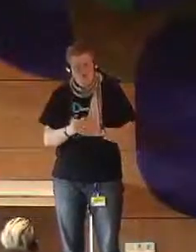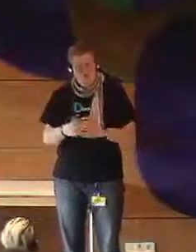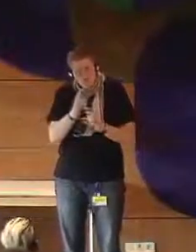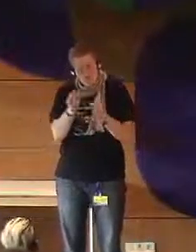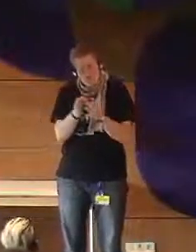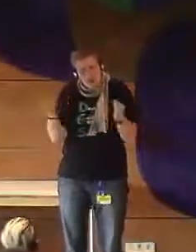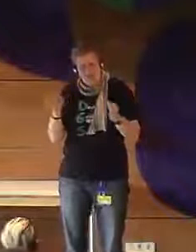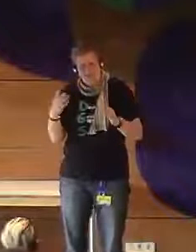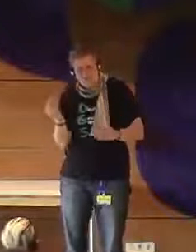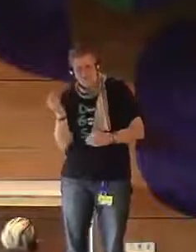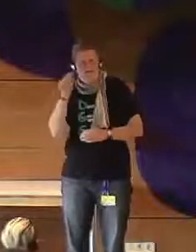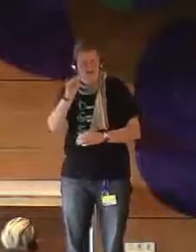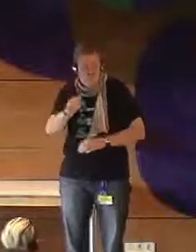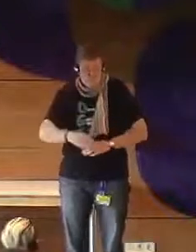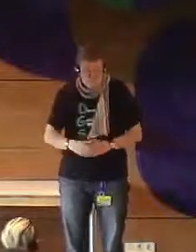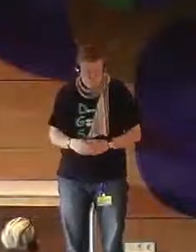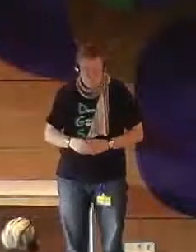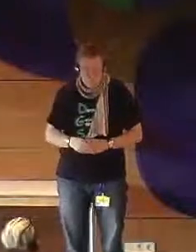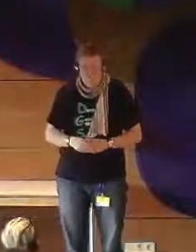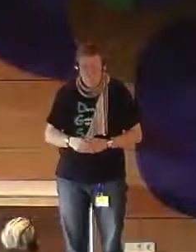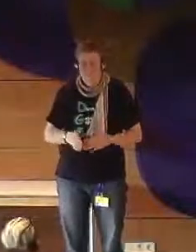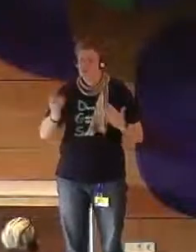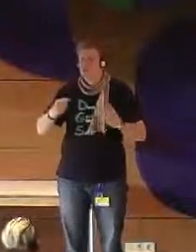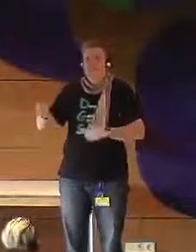much bone strength you've got before you're at risk of fracturing.